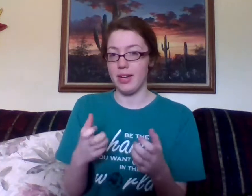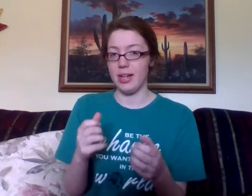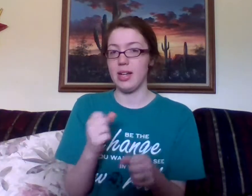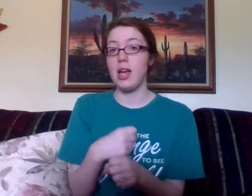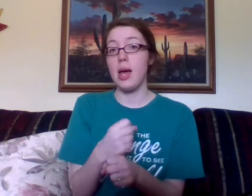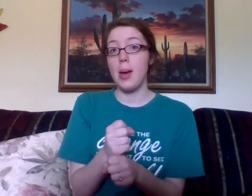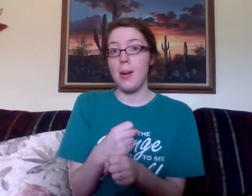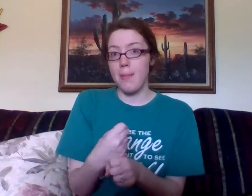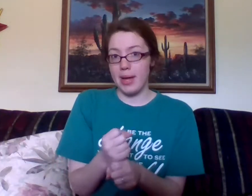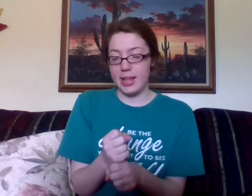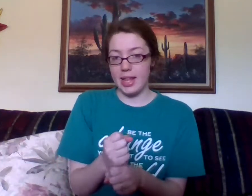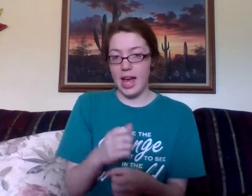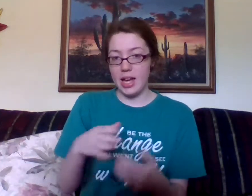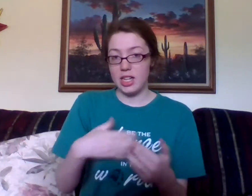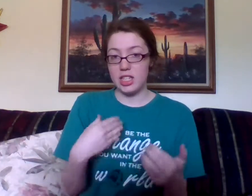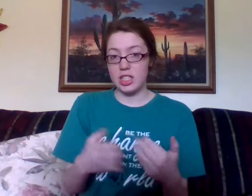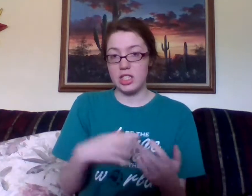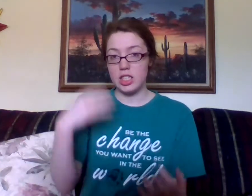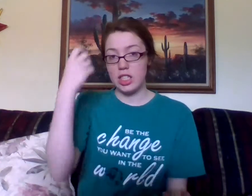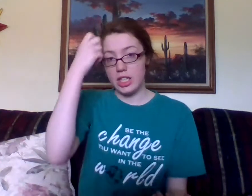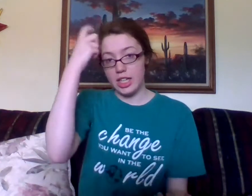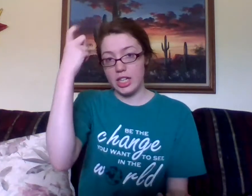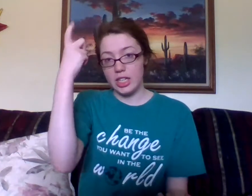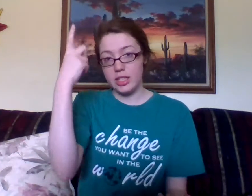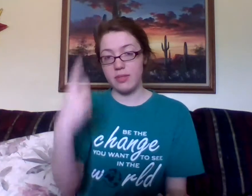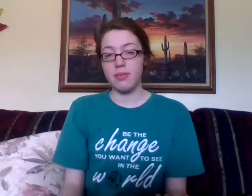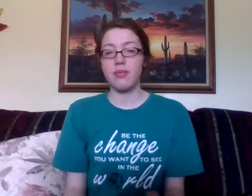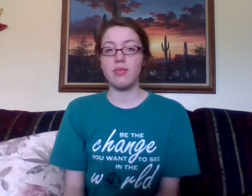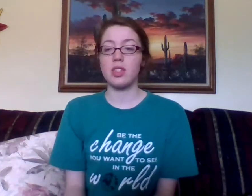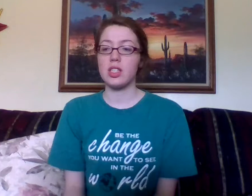to make that clear.